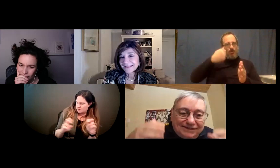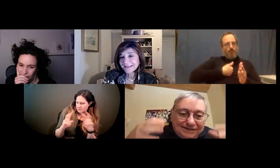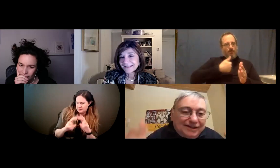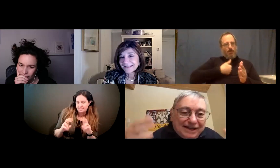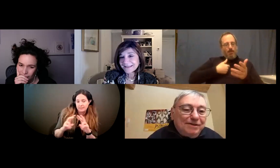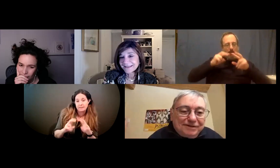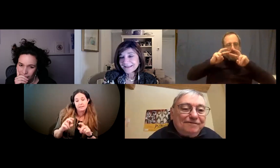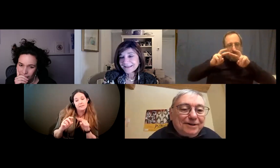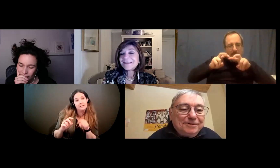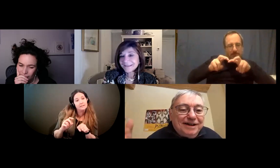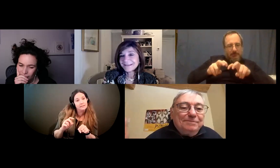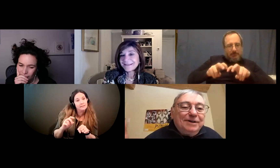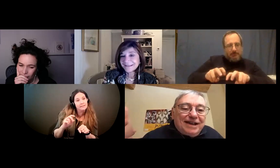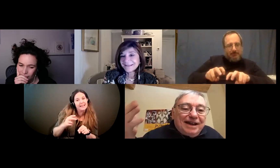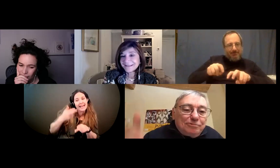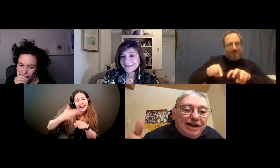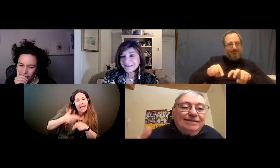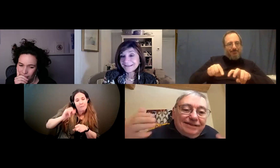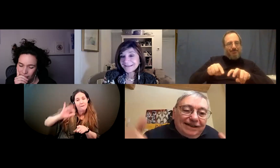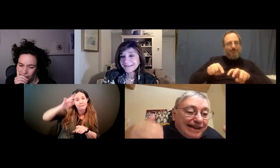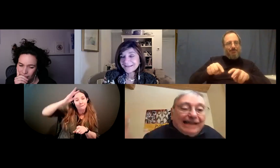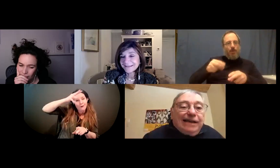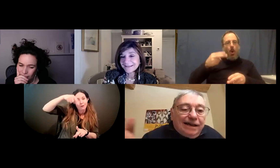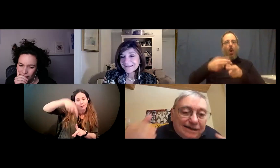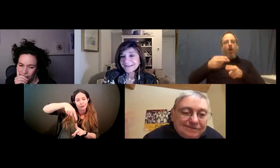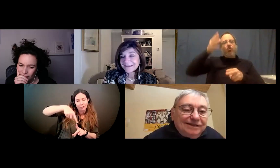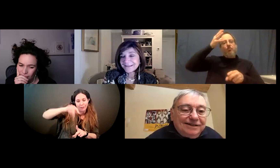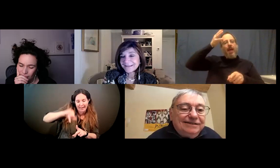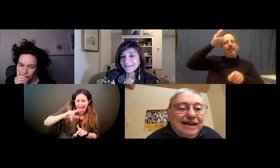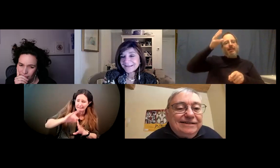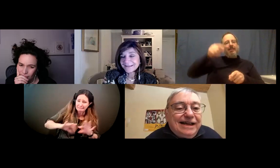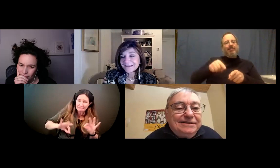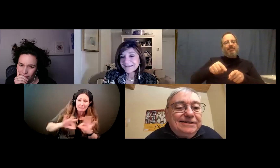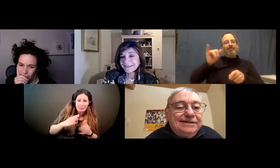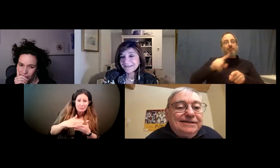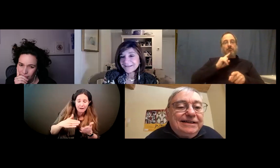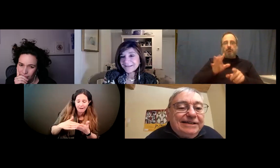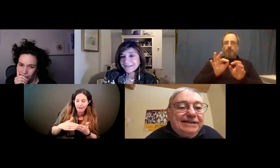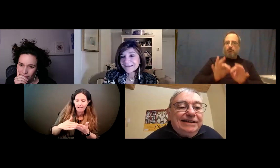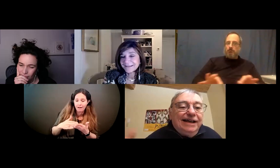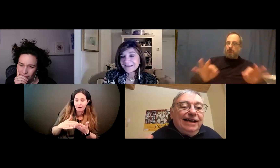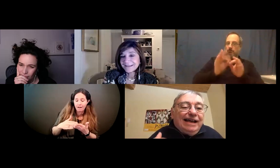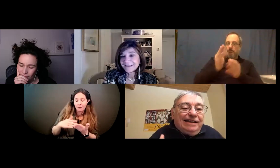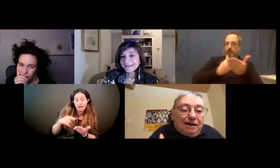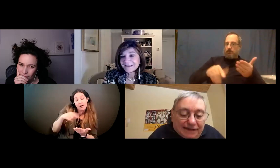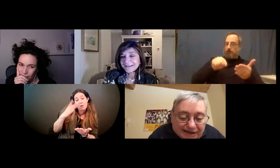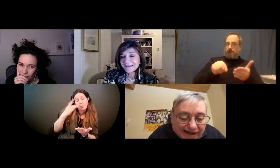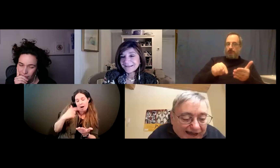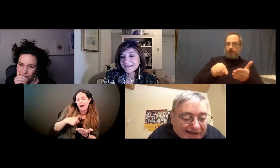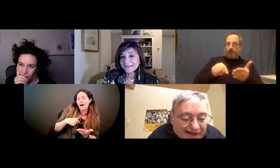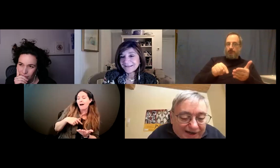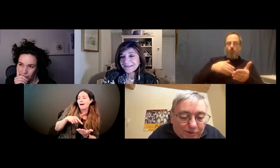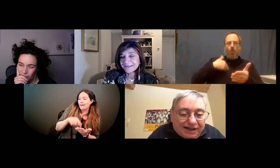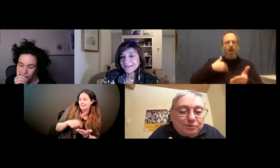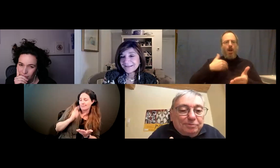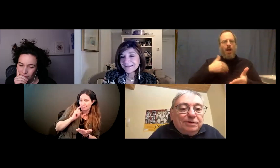about the name of the father, because I read in Lacan that idea, and now that